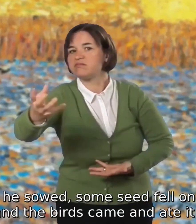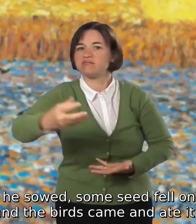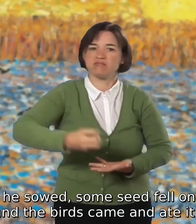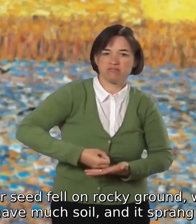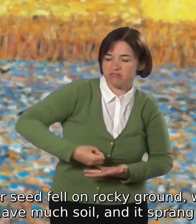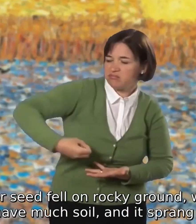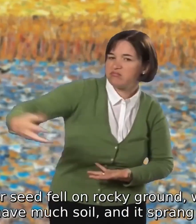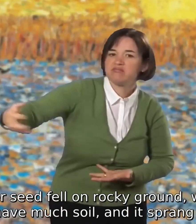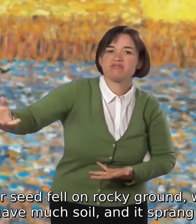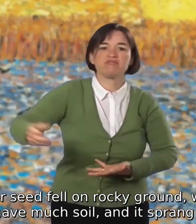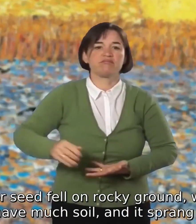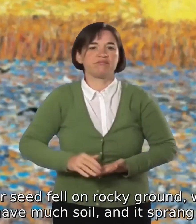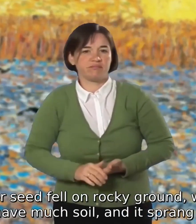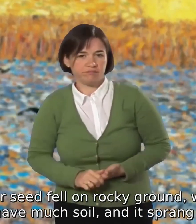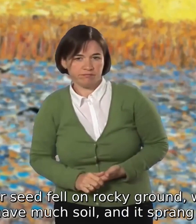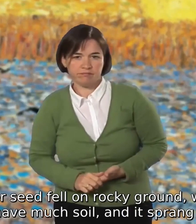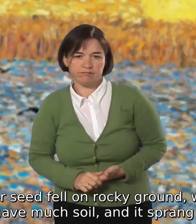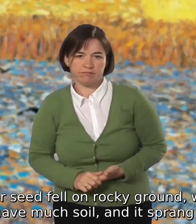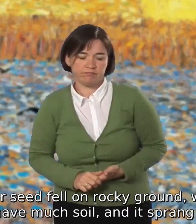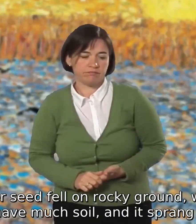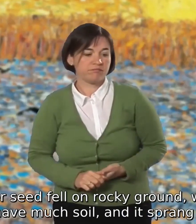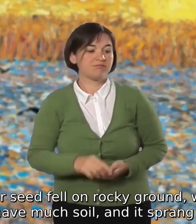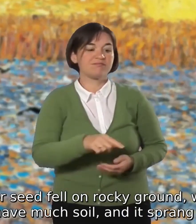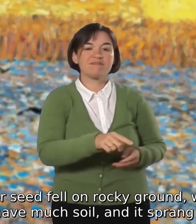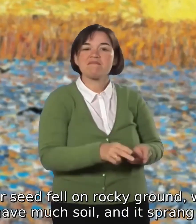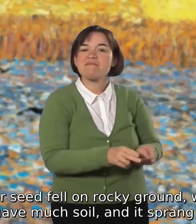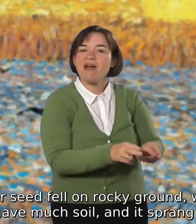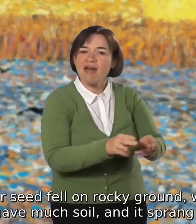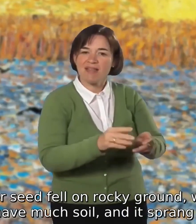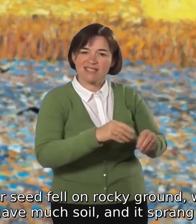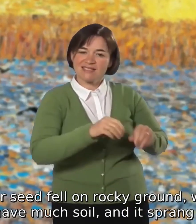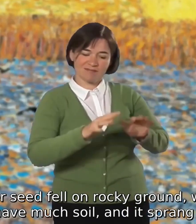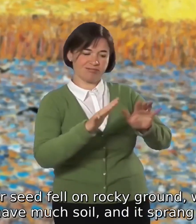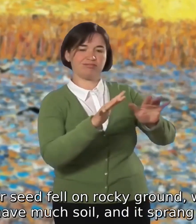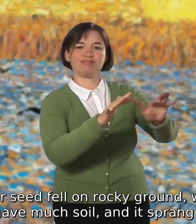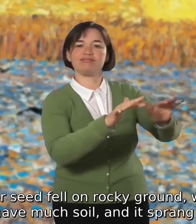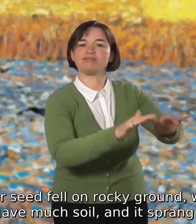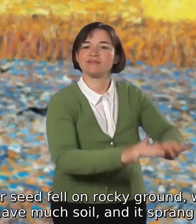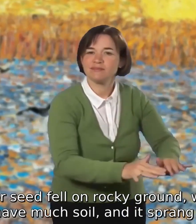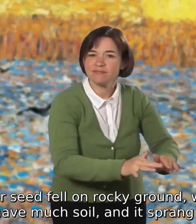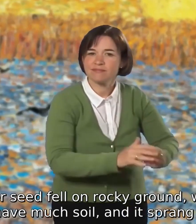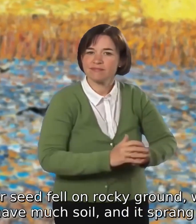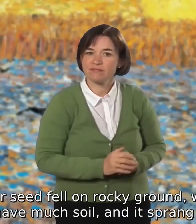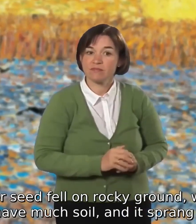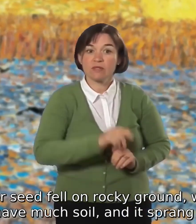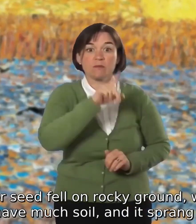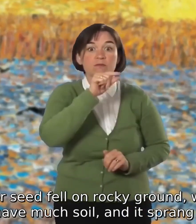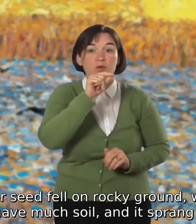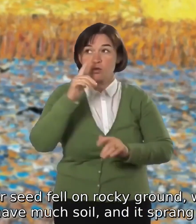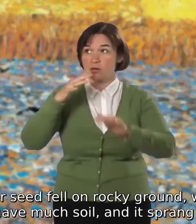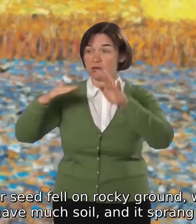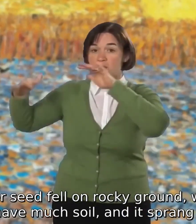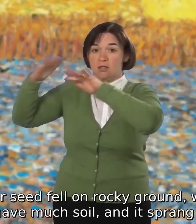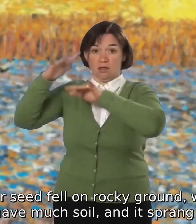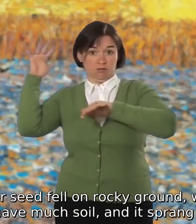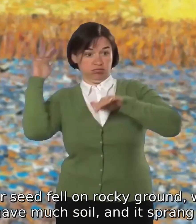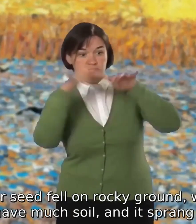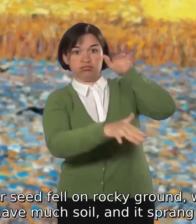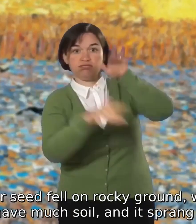Other seed fell on rocky ground, where it did not have much soil, and it sprang up